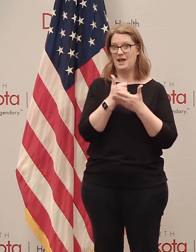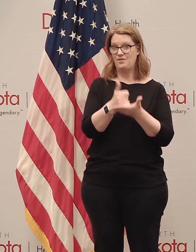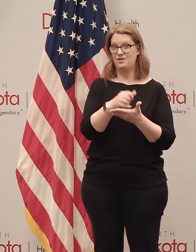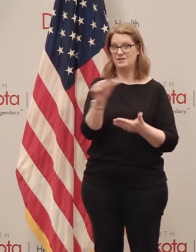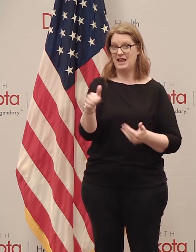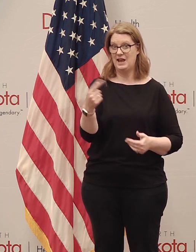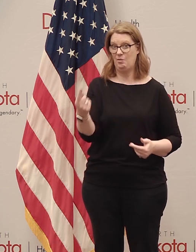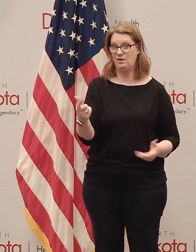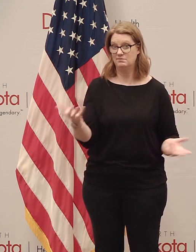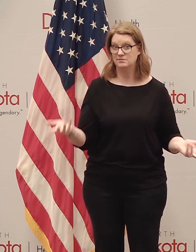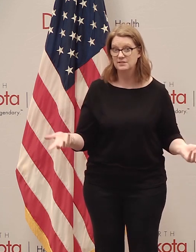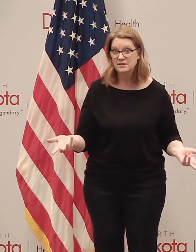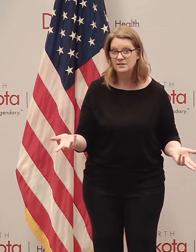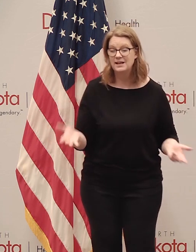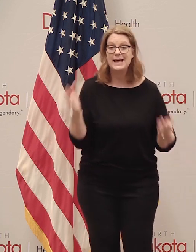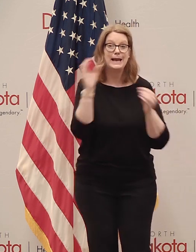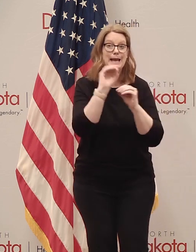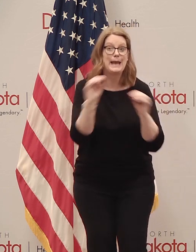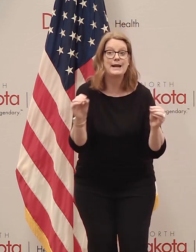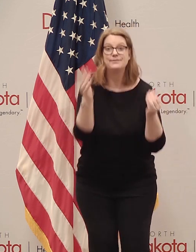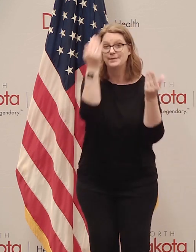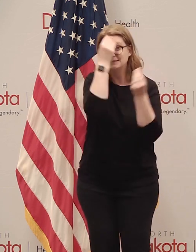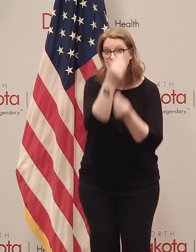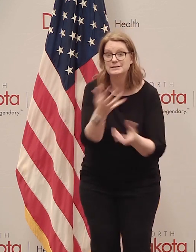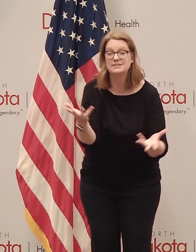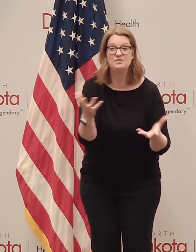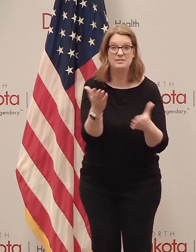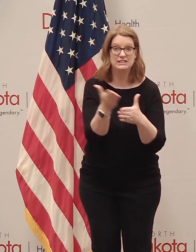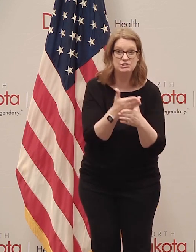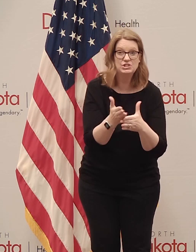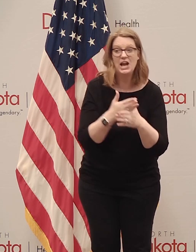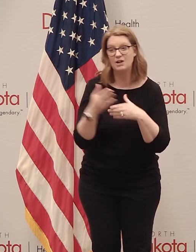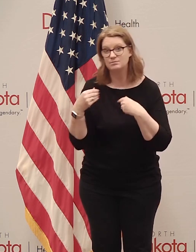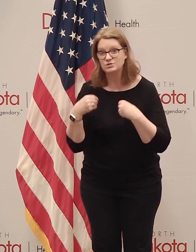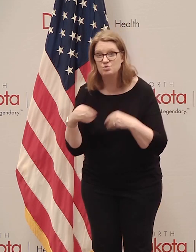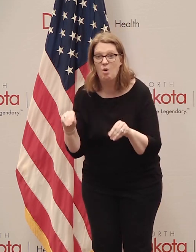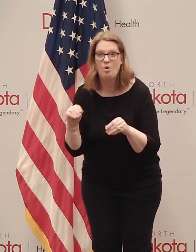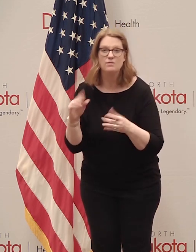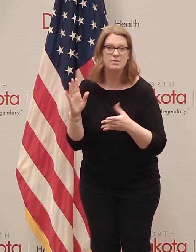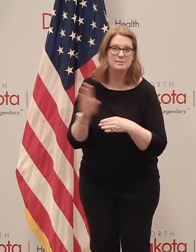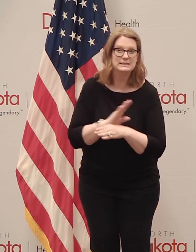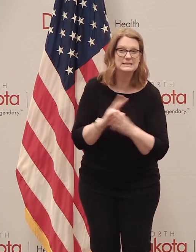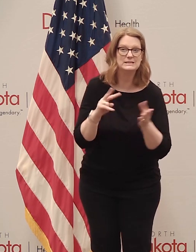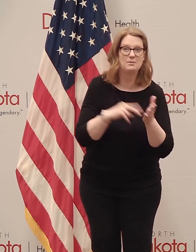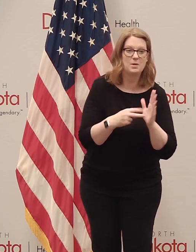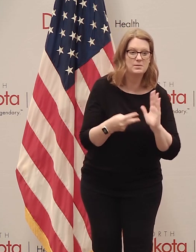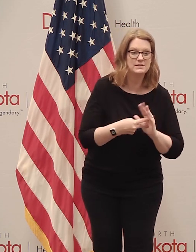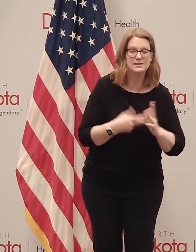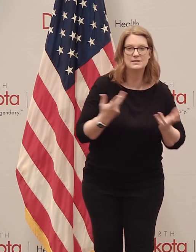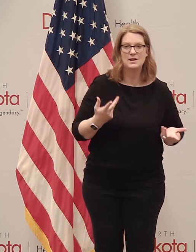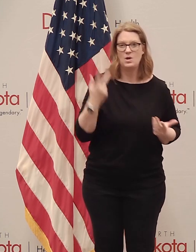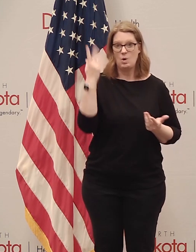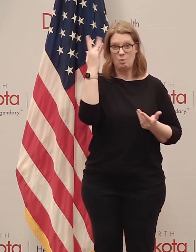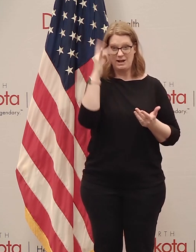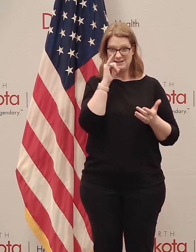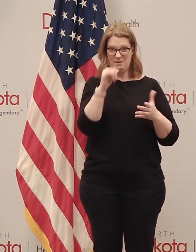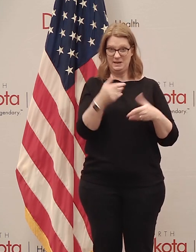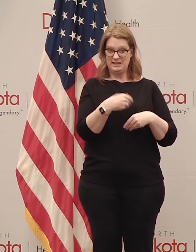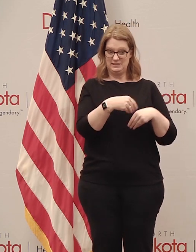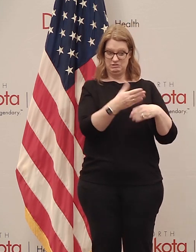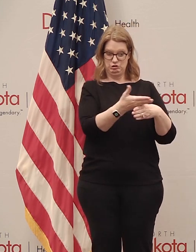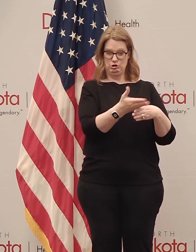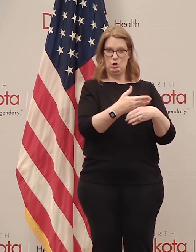also be clear that none of this data is being shared or sold for commercial purposes. And of course, the reason is why it's not being shared or sold is